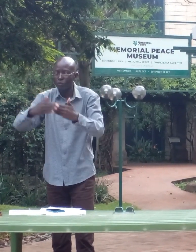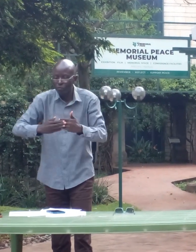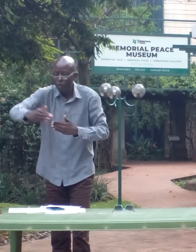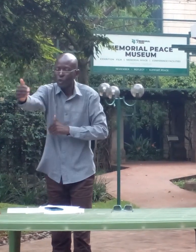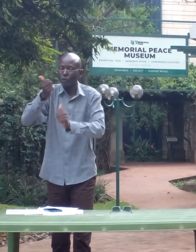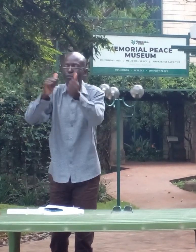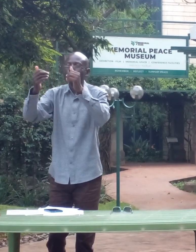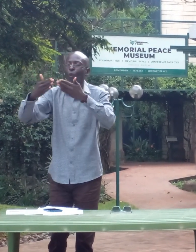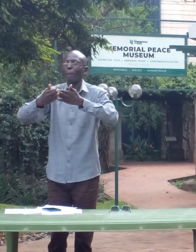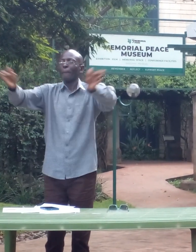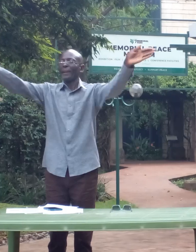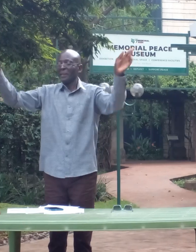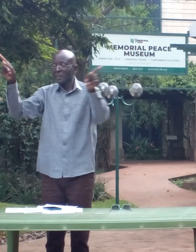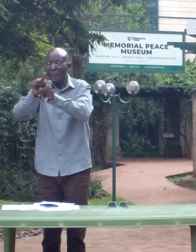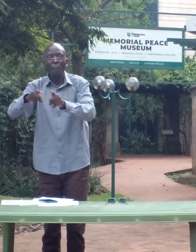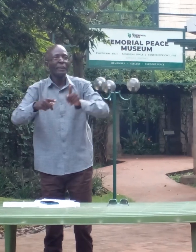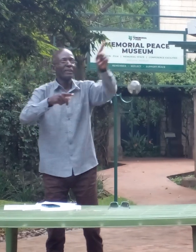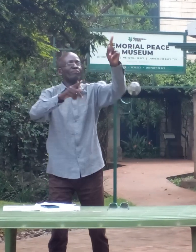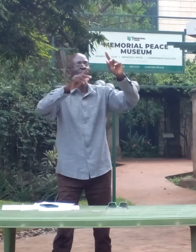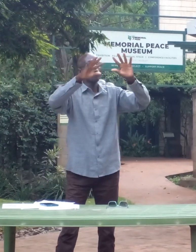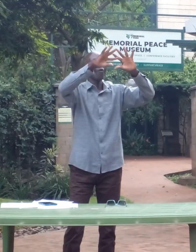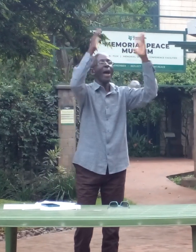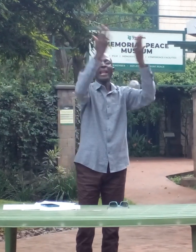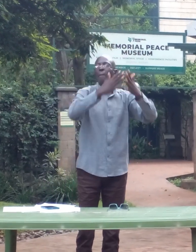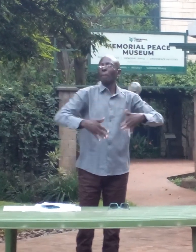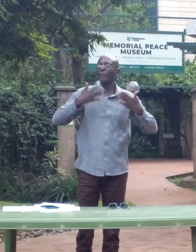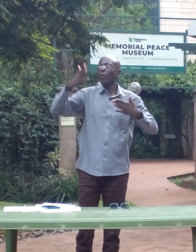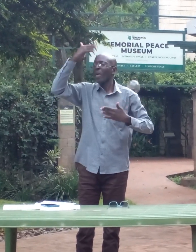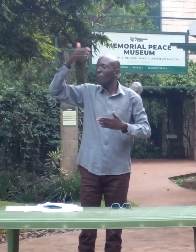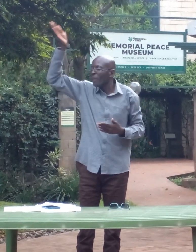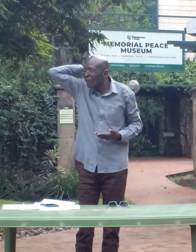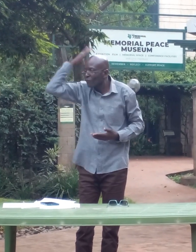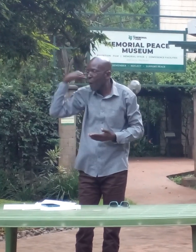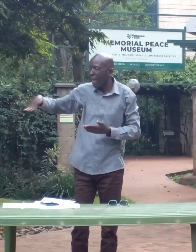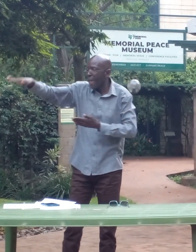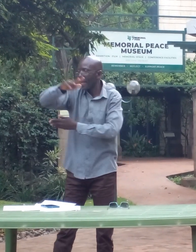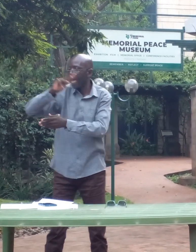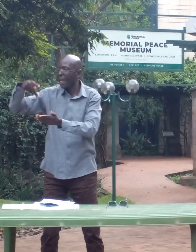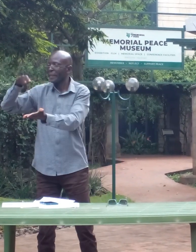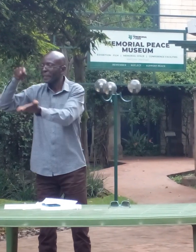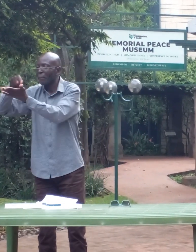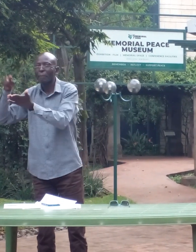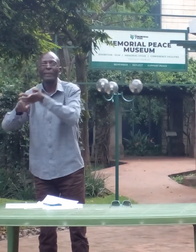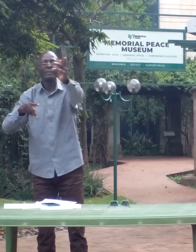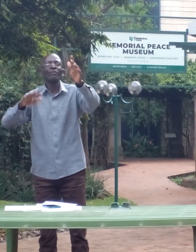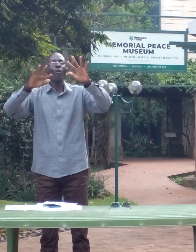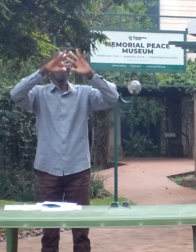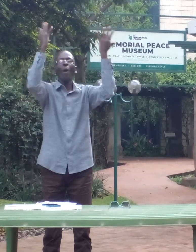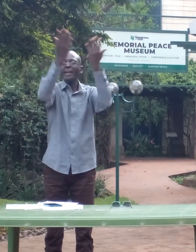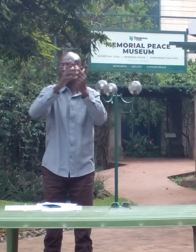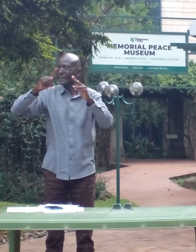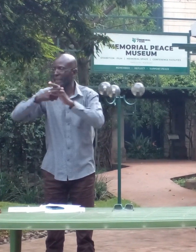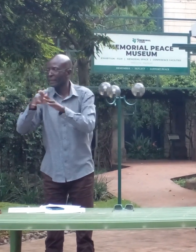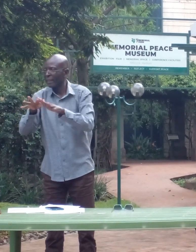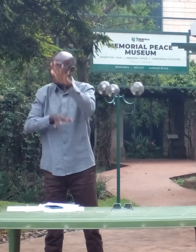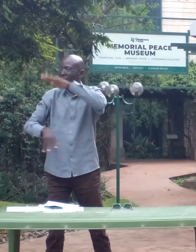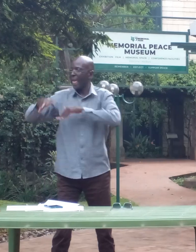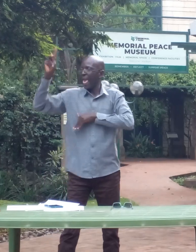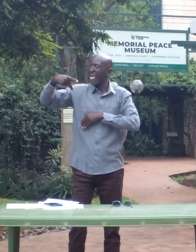that the suspension has been lifted and now it is open. The one is that because Kenya had a debt,